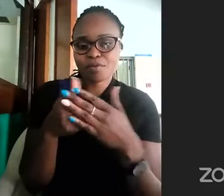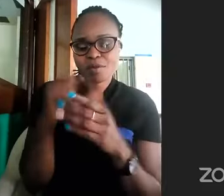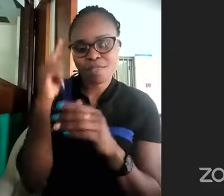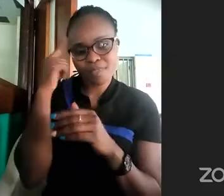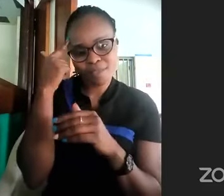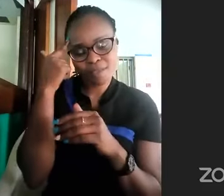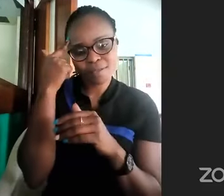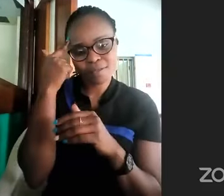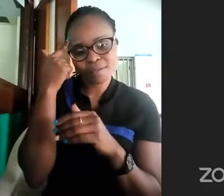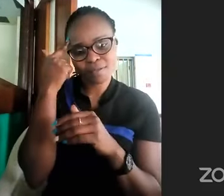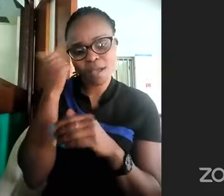to Veronica,